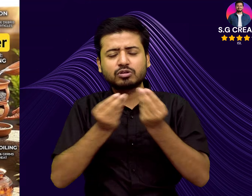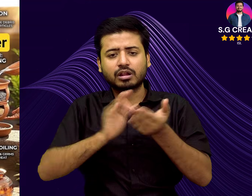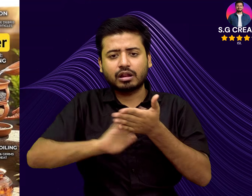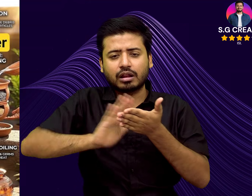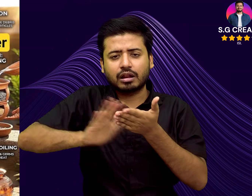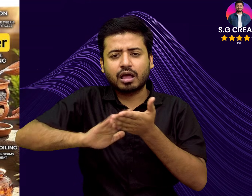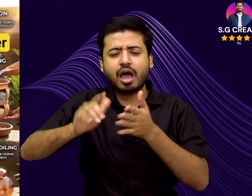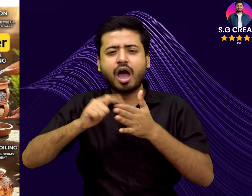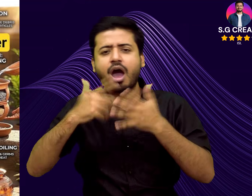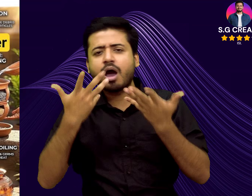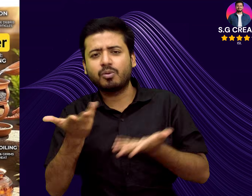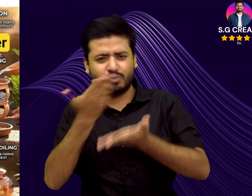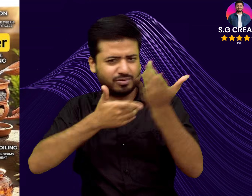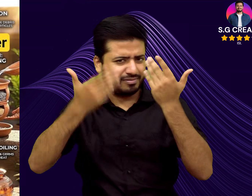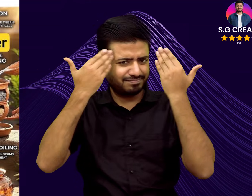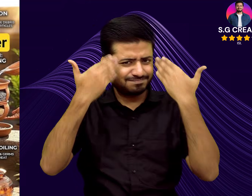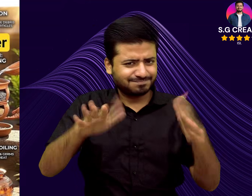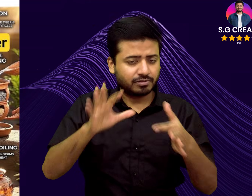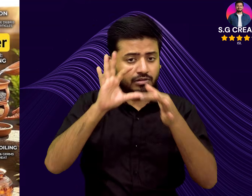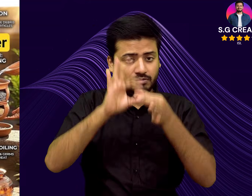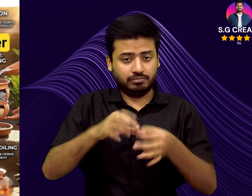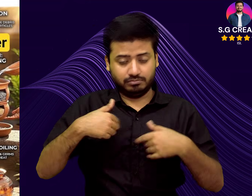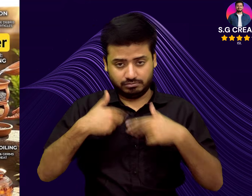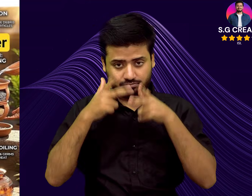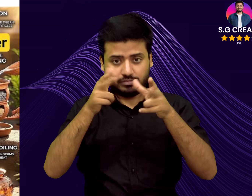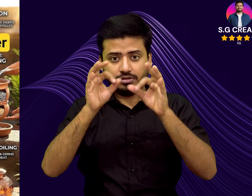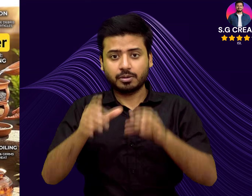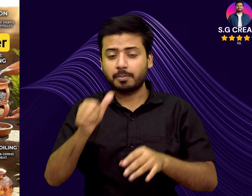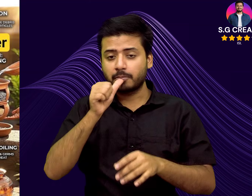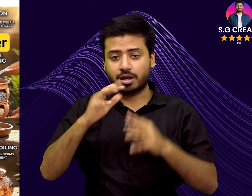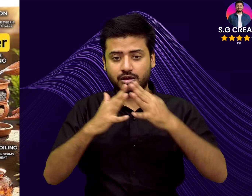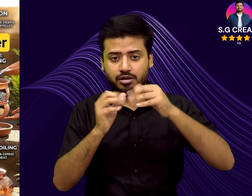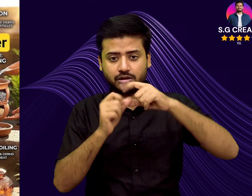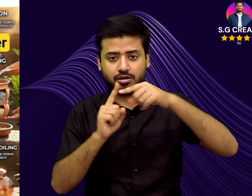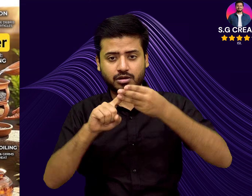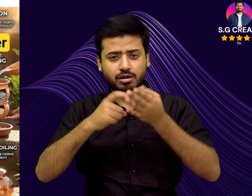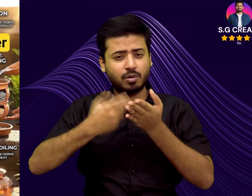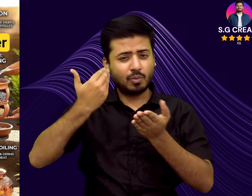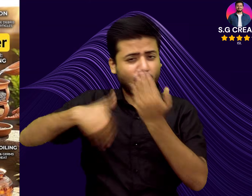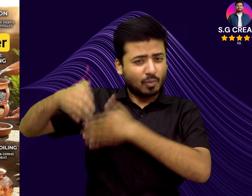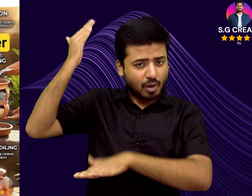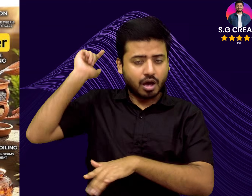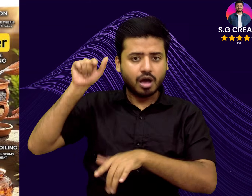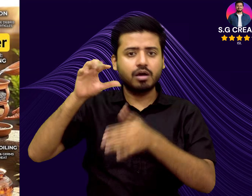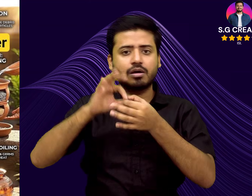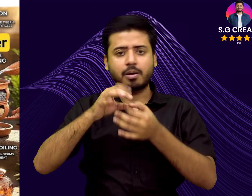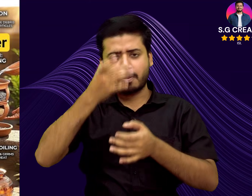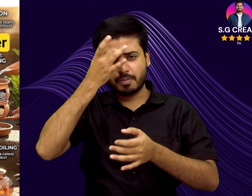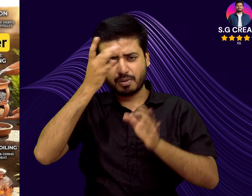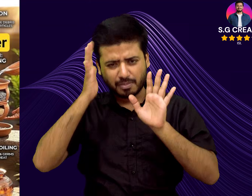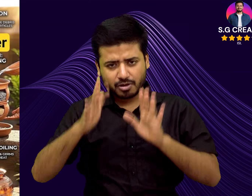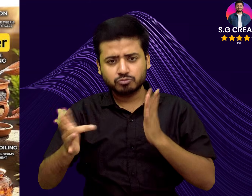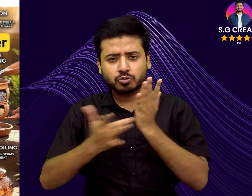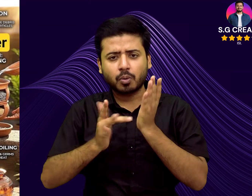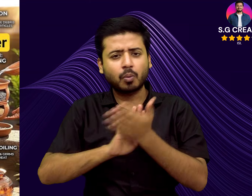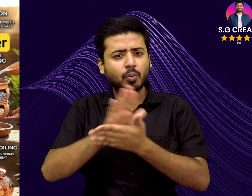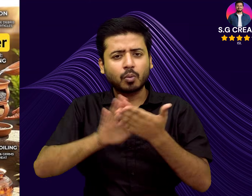practical construction of these traditional filters and the underlying Ayurvedic science offer fascinating insights into sustainable living, here